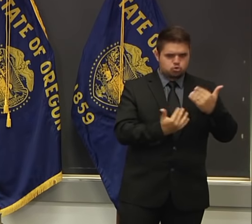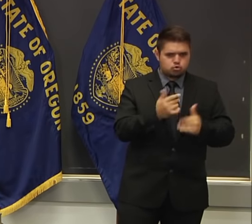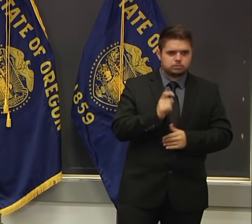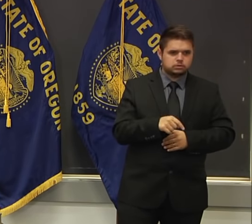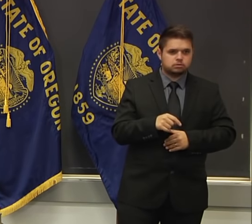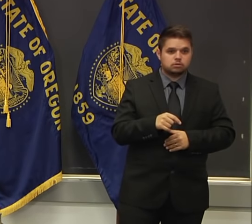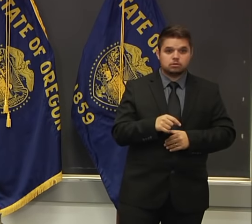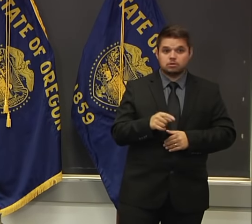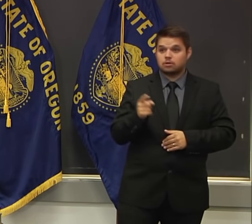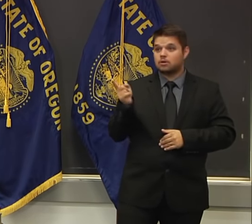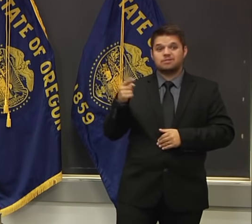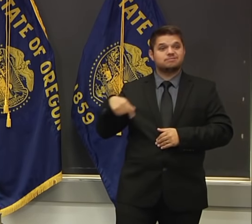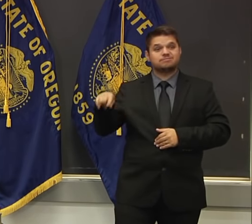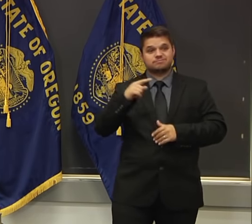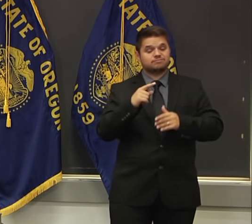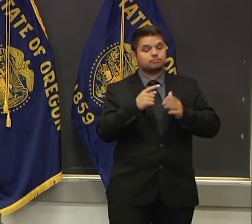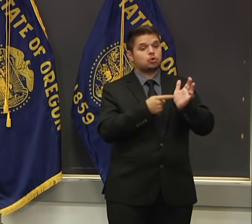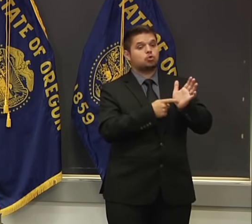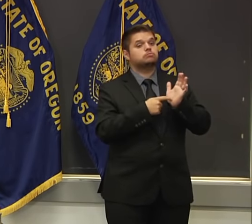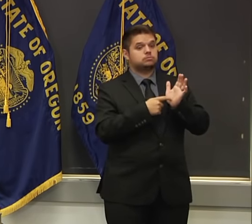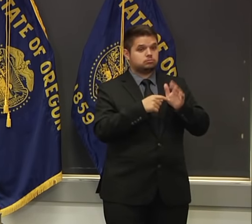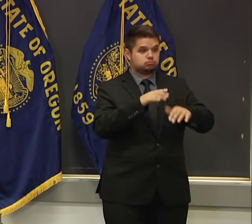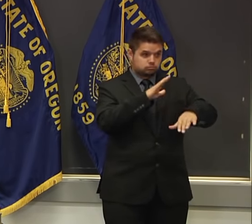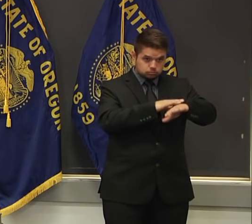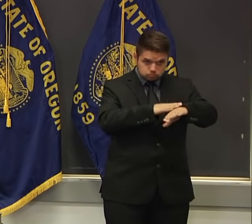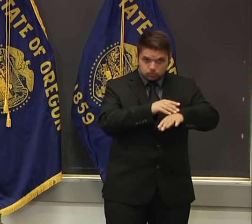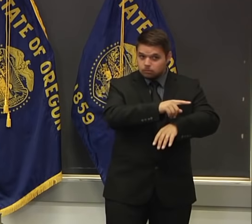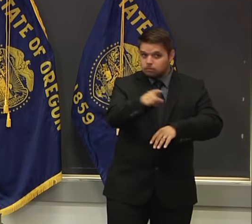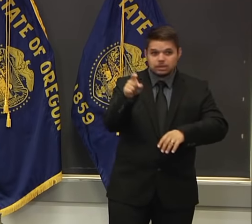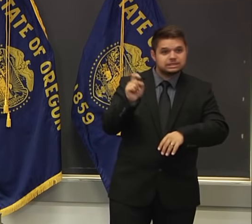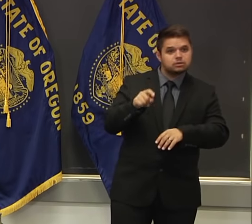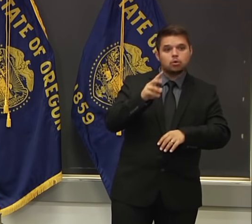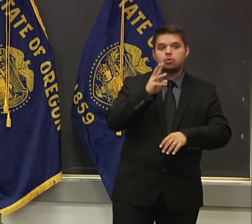that you need to seek an alternate source of water if it is affected.